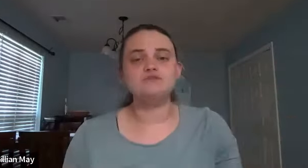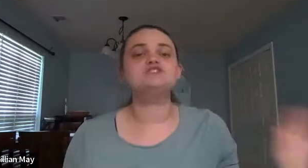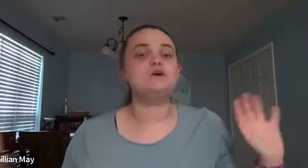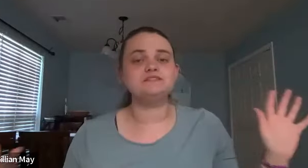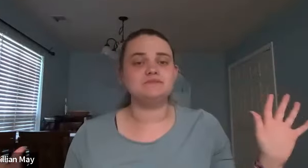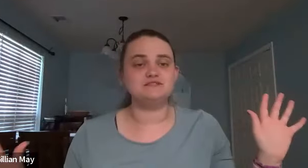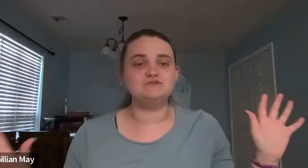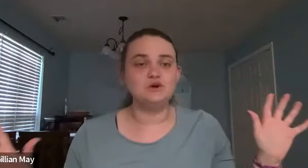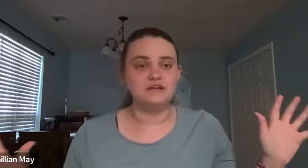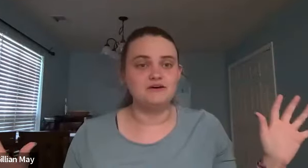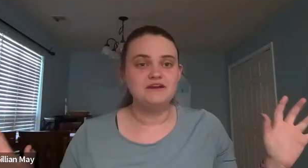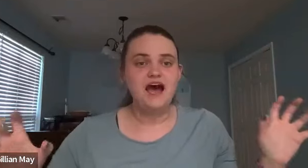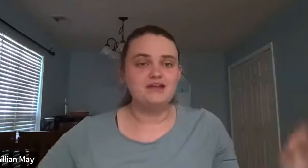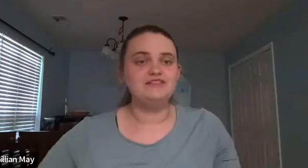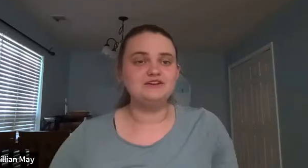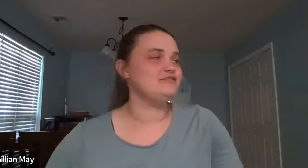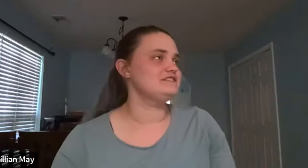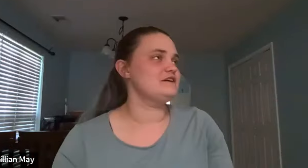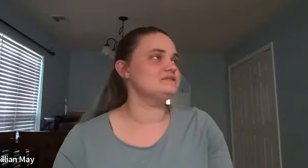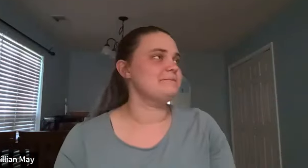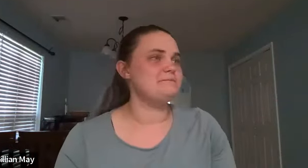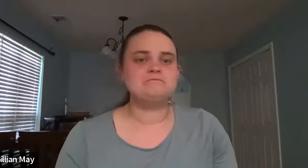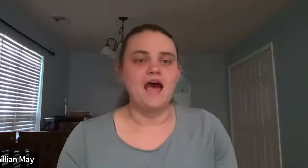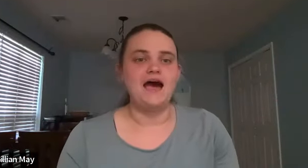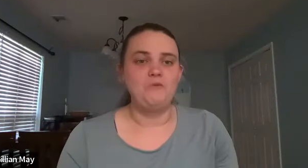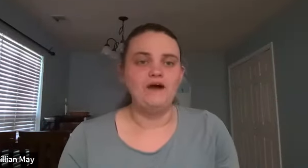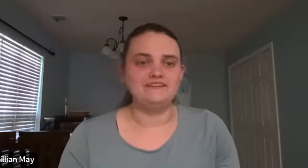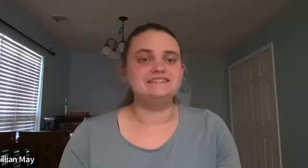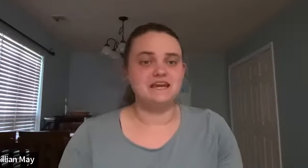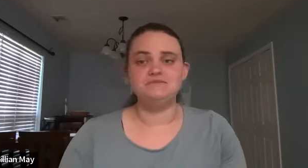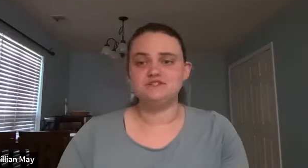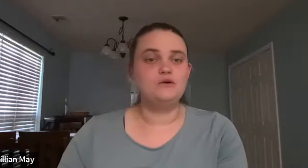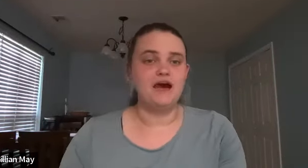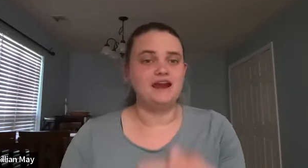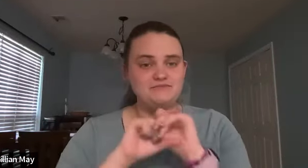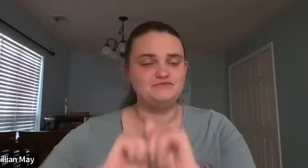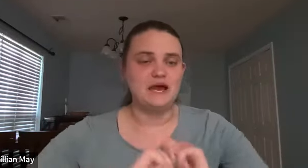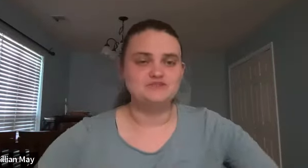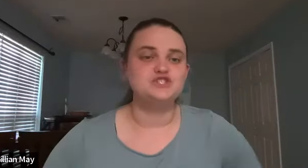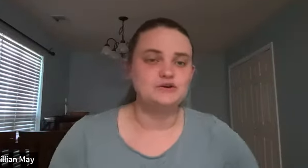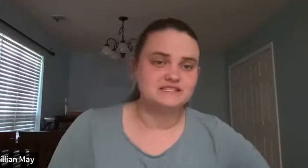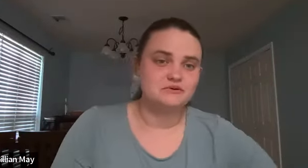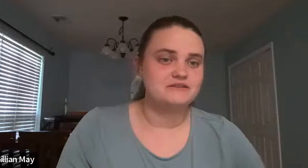was so upset because it was sold out. I literally looked there and I was like, I want this stamp so bad. I'm so disappointed right